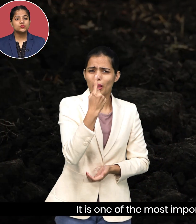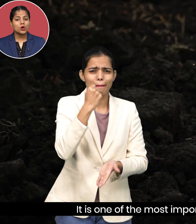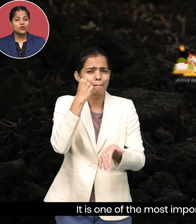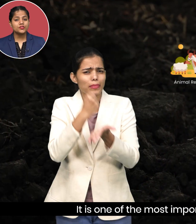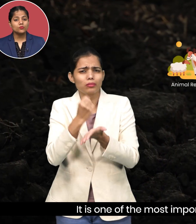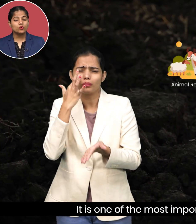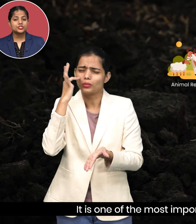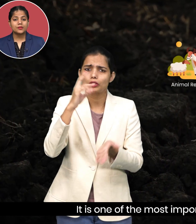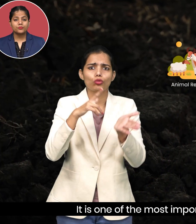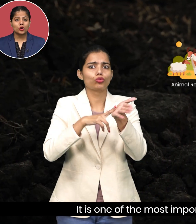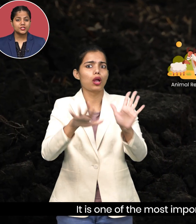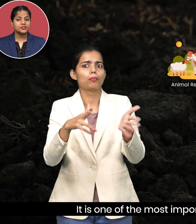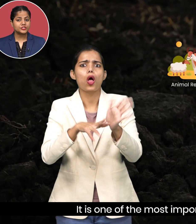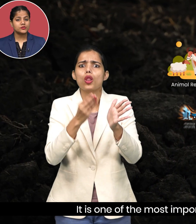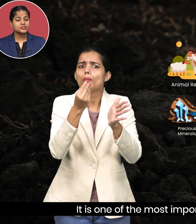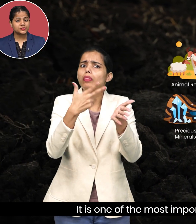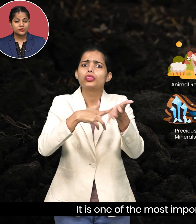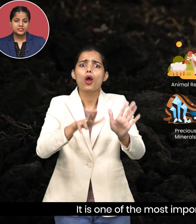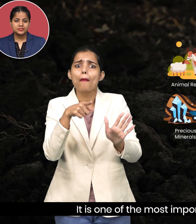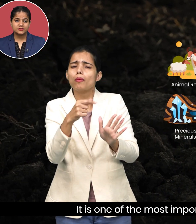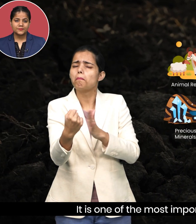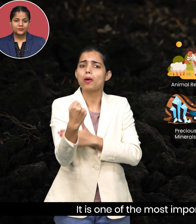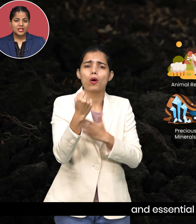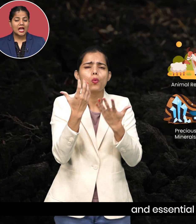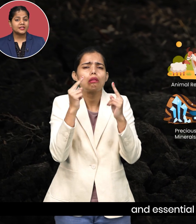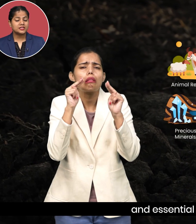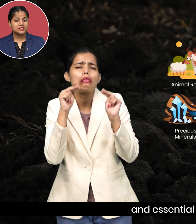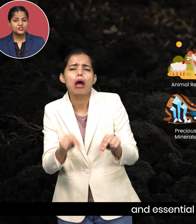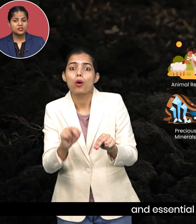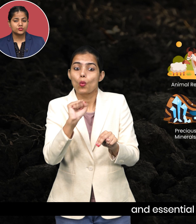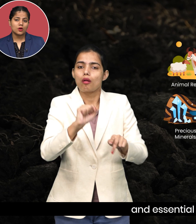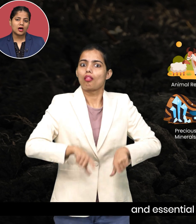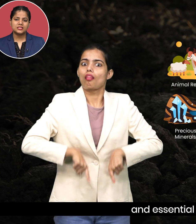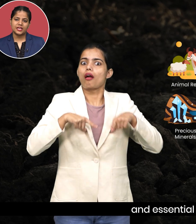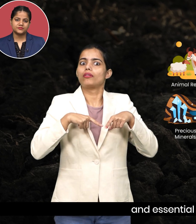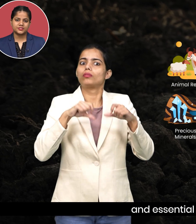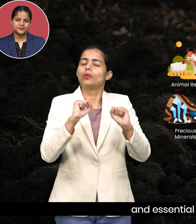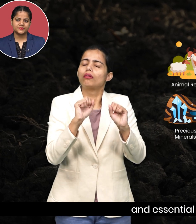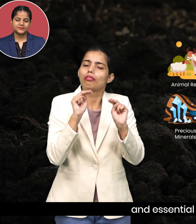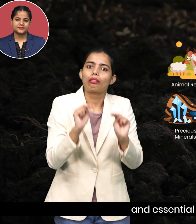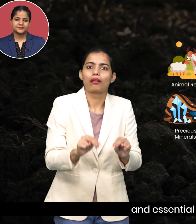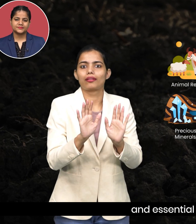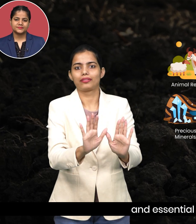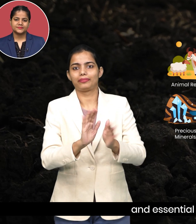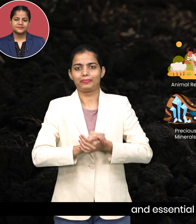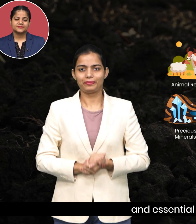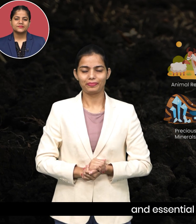It is one of the most important natural resources and essential to our lives.